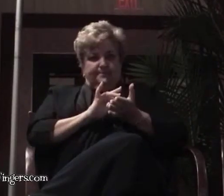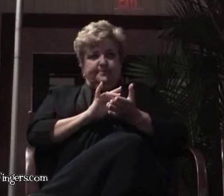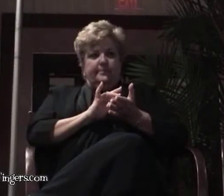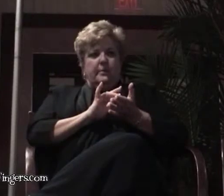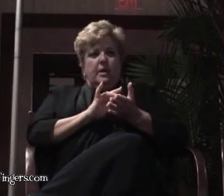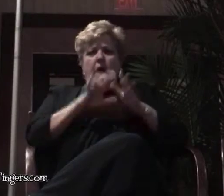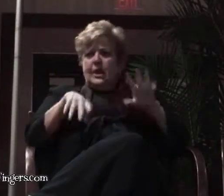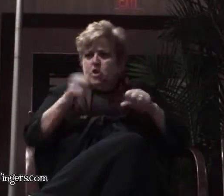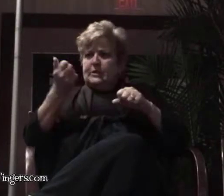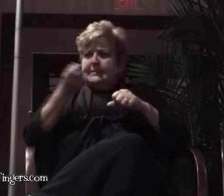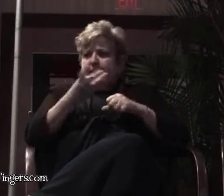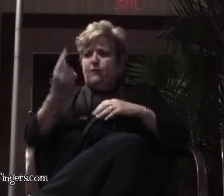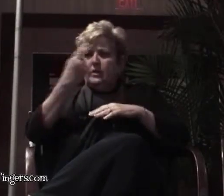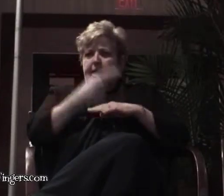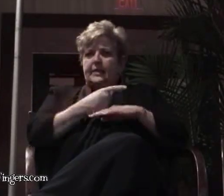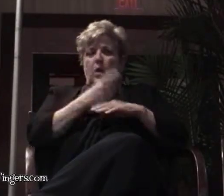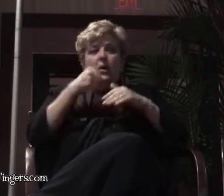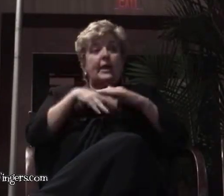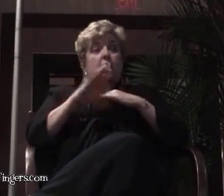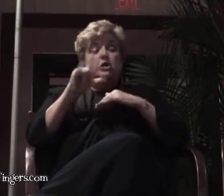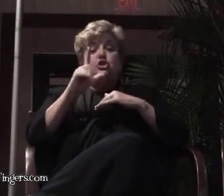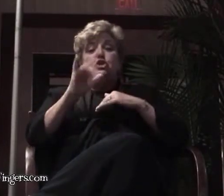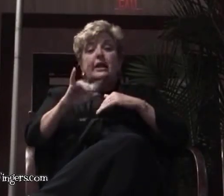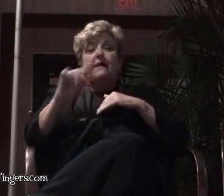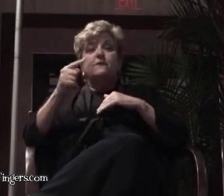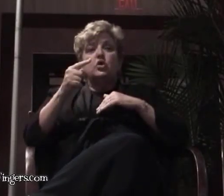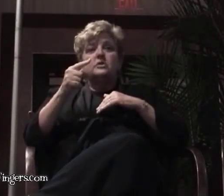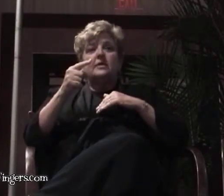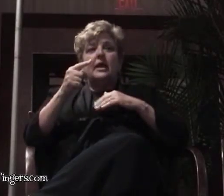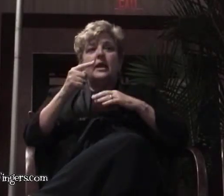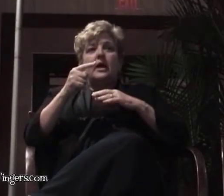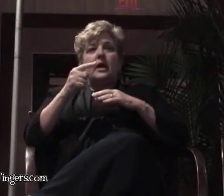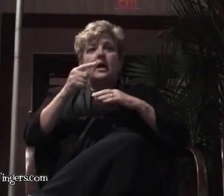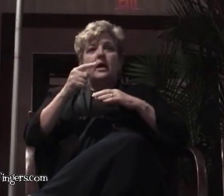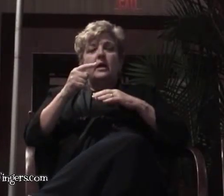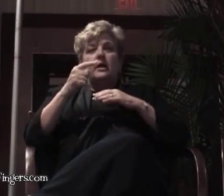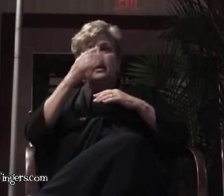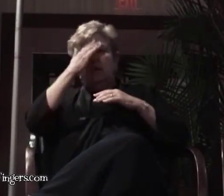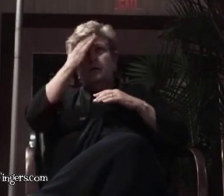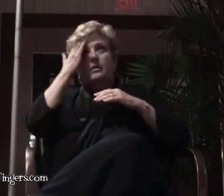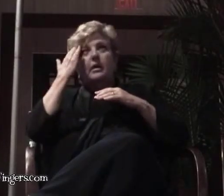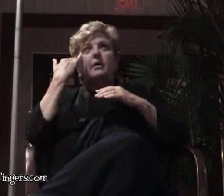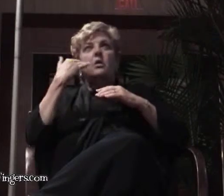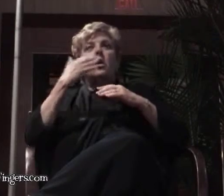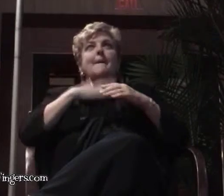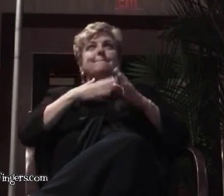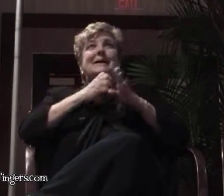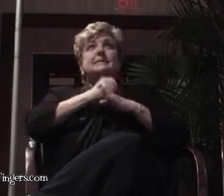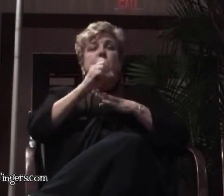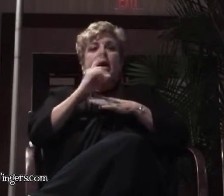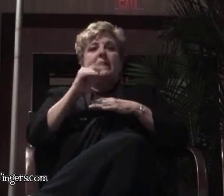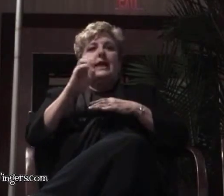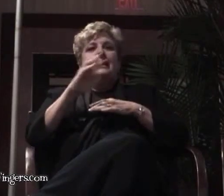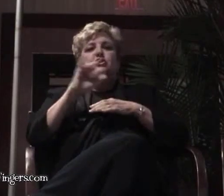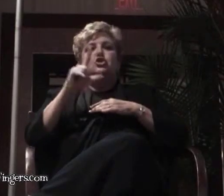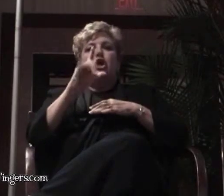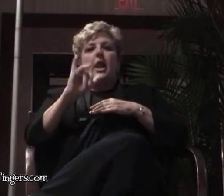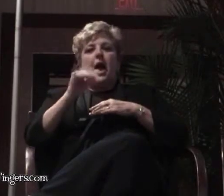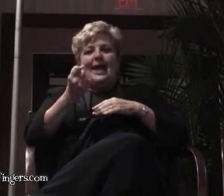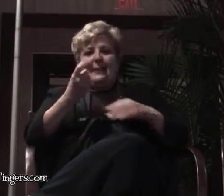days. I went in on July 1st. My last drink was June 30th, but my sobriety date was July 11th. Because the last pill